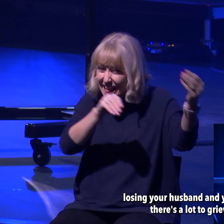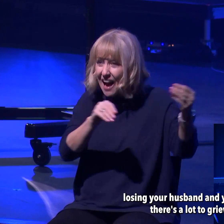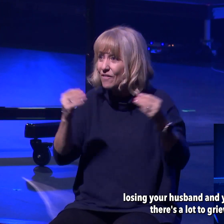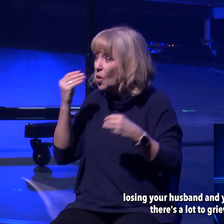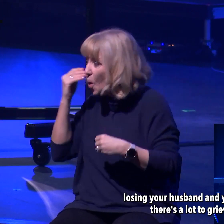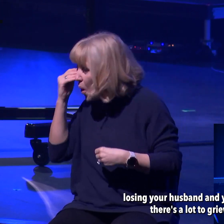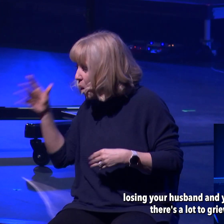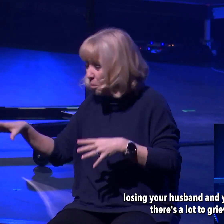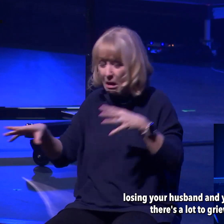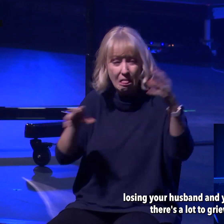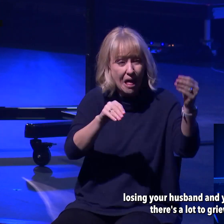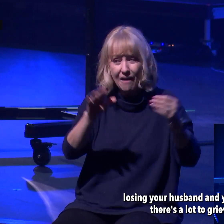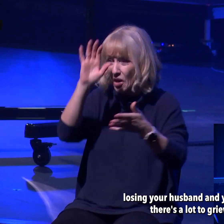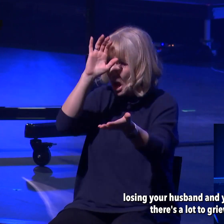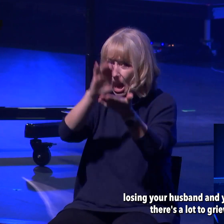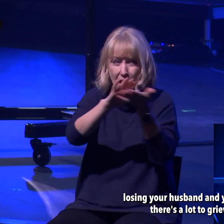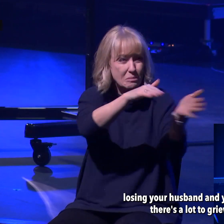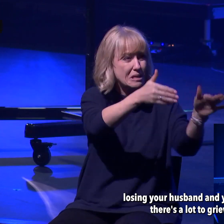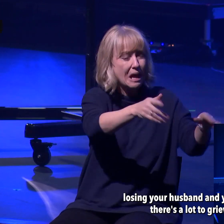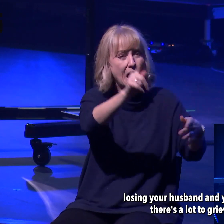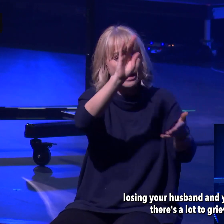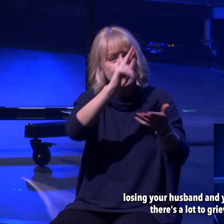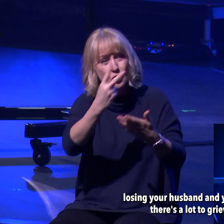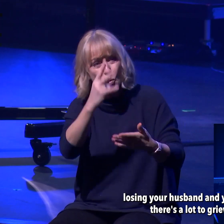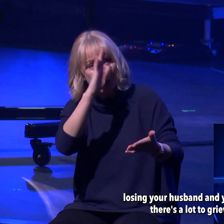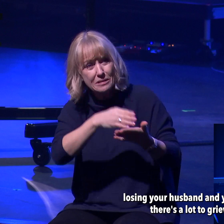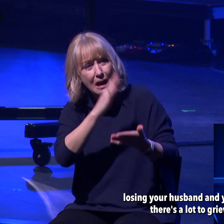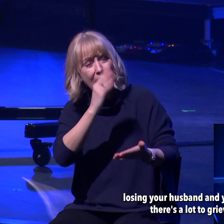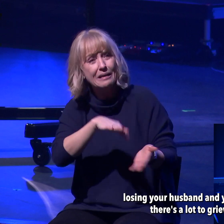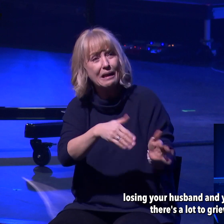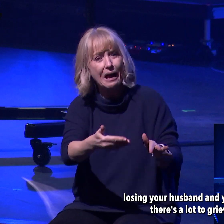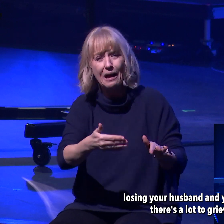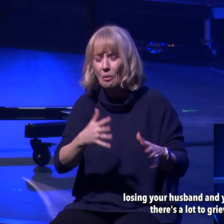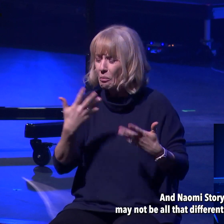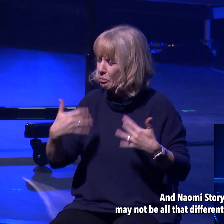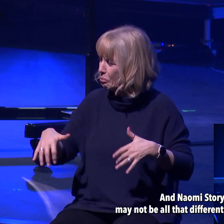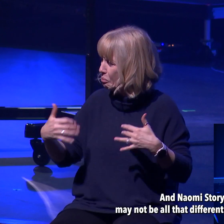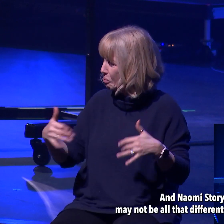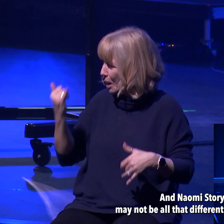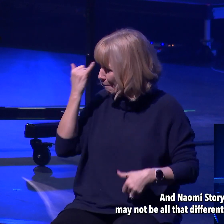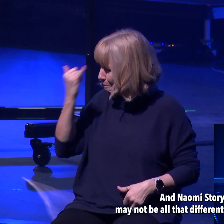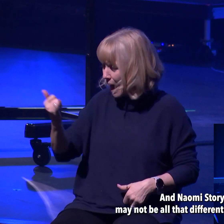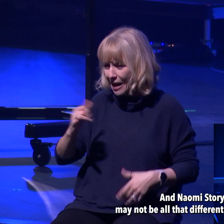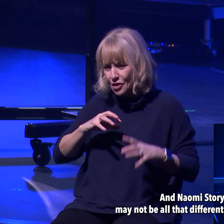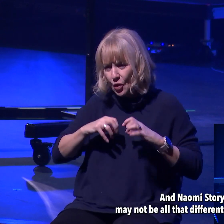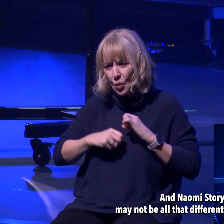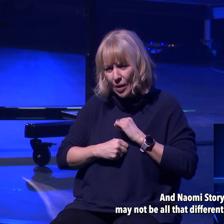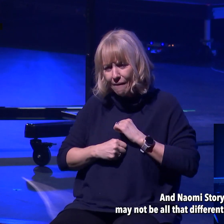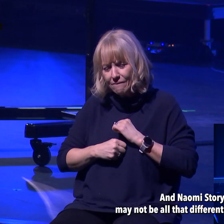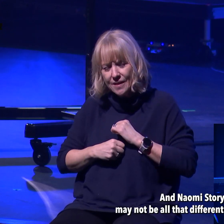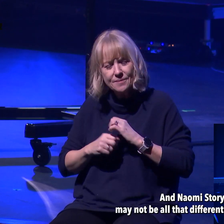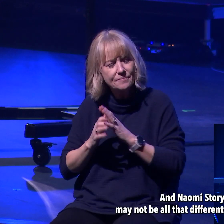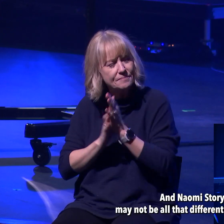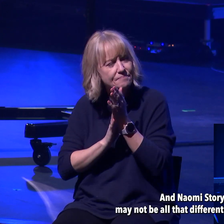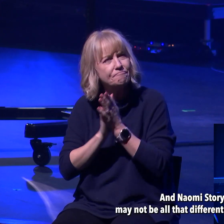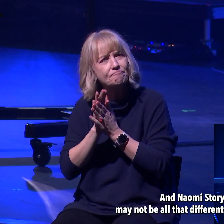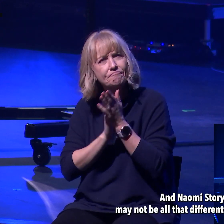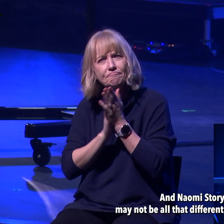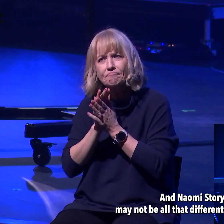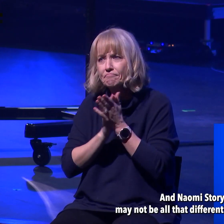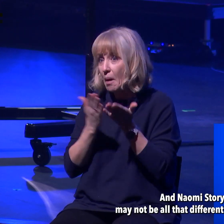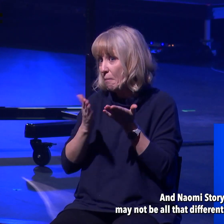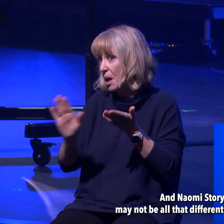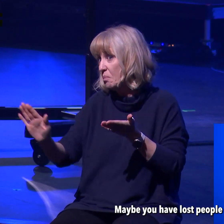losing your husband and your sons, there's a lot to grieve. And Naomi's story may not be all that different than